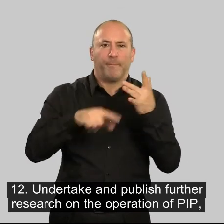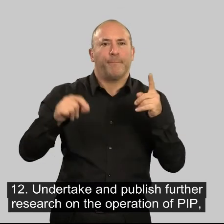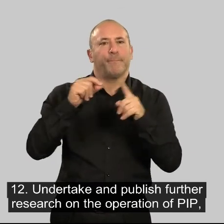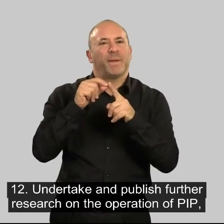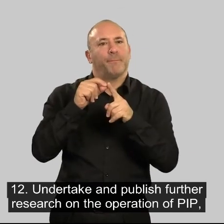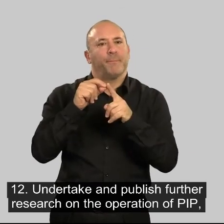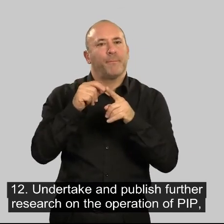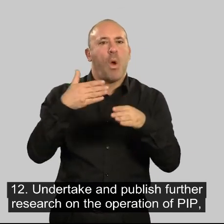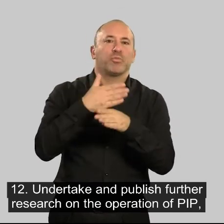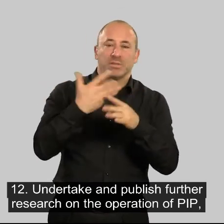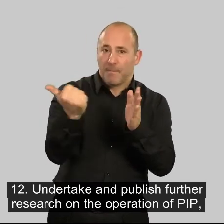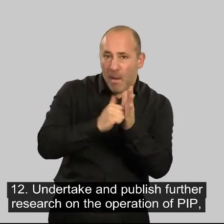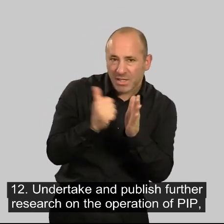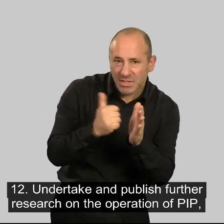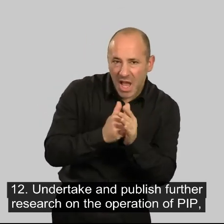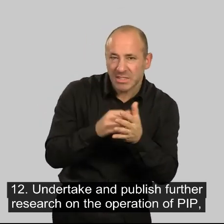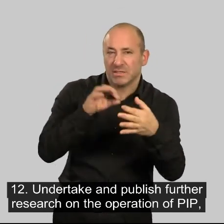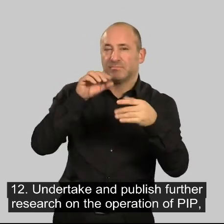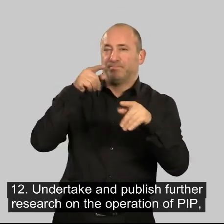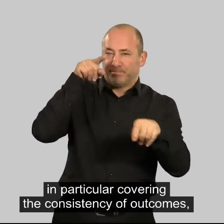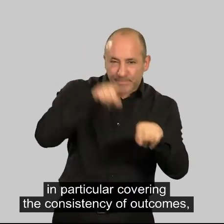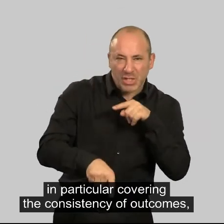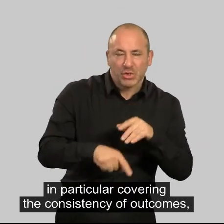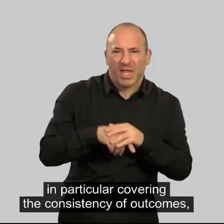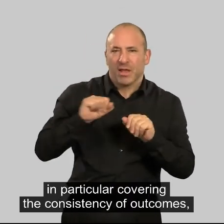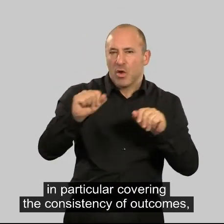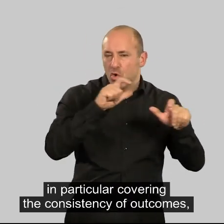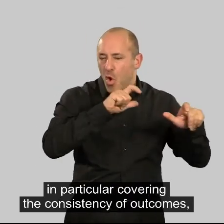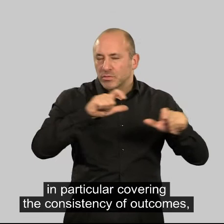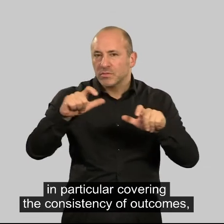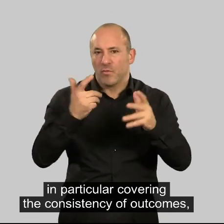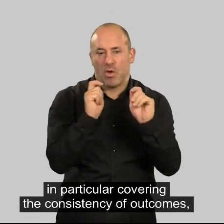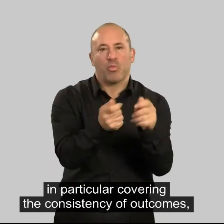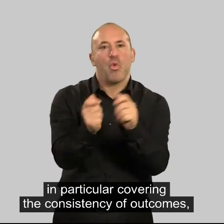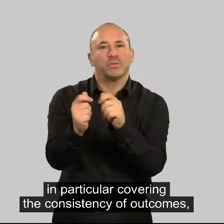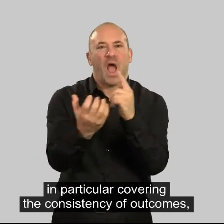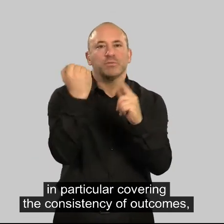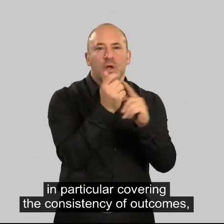covering the consistency of outcomes, the effectiveness of award reviews,